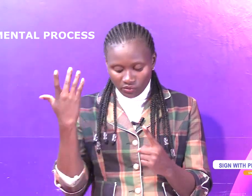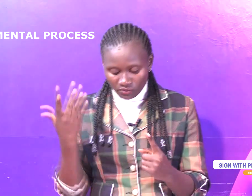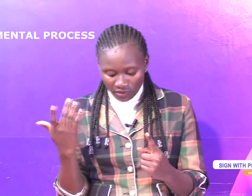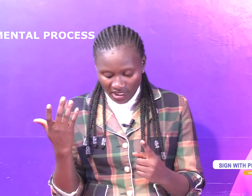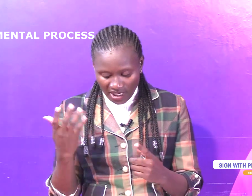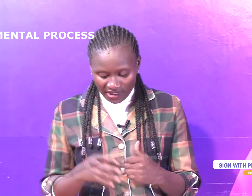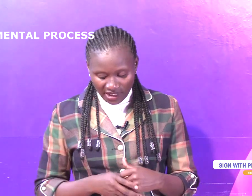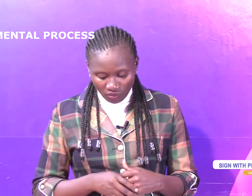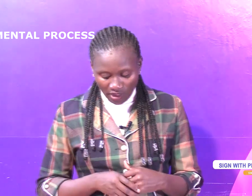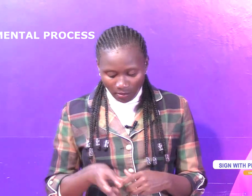And then willpower.